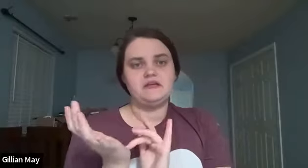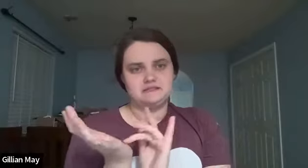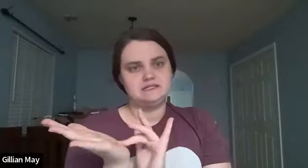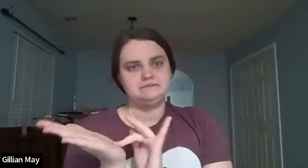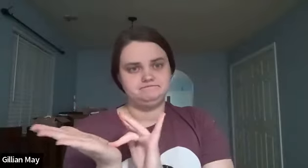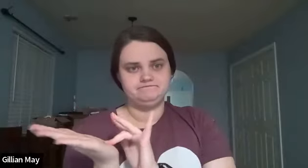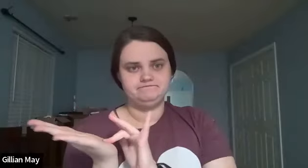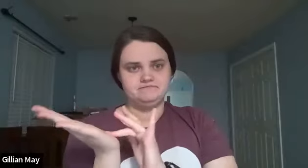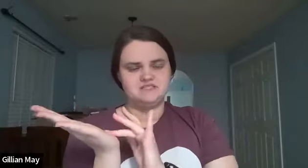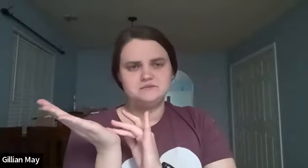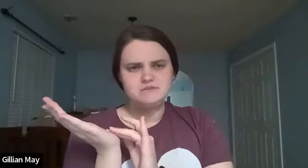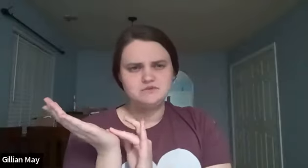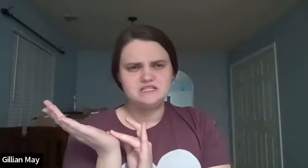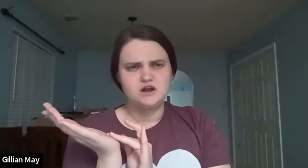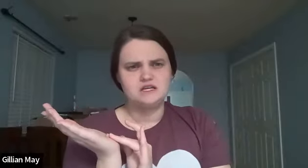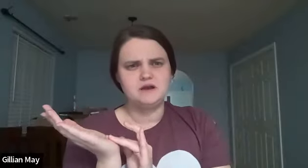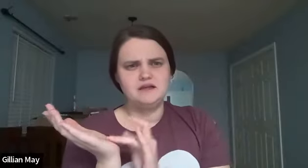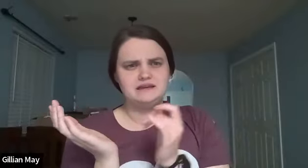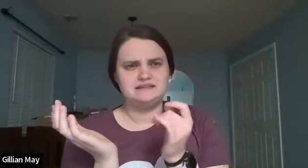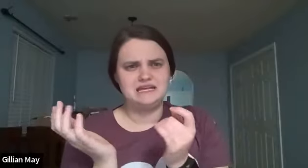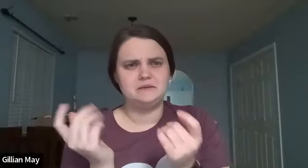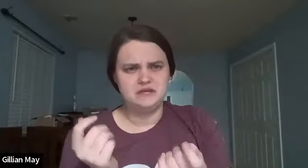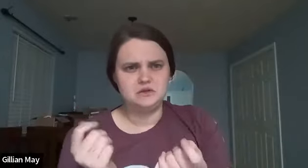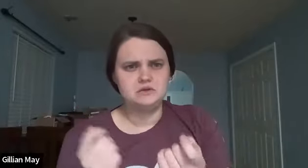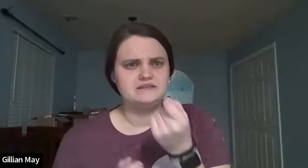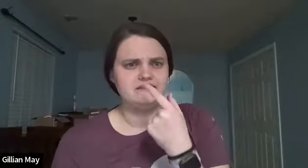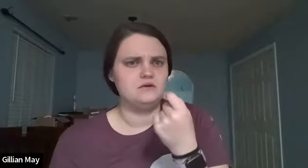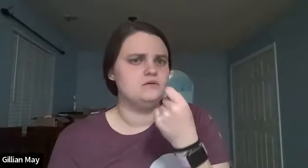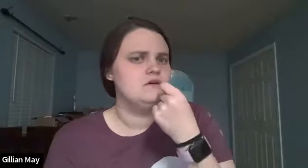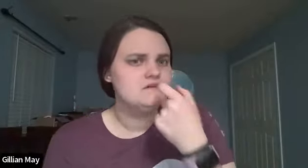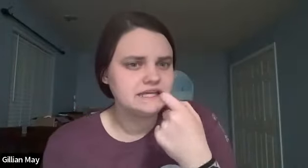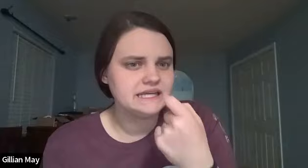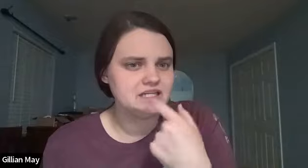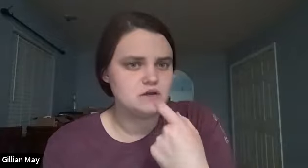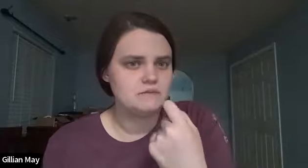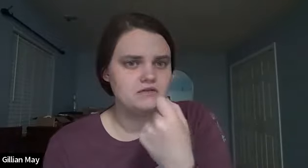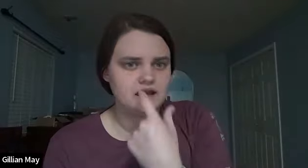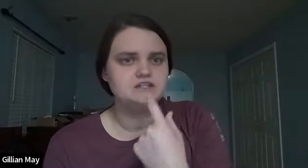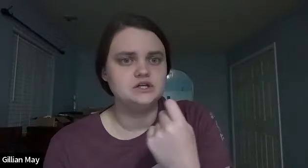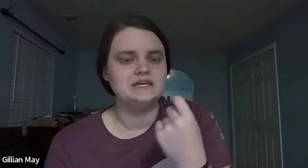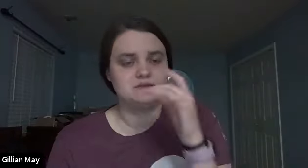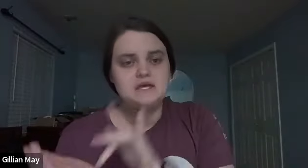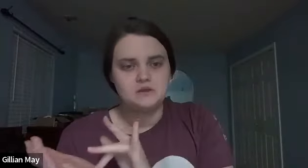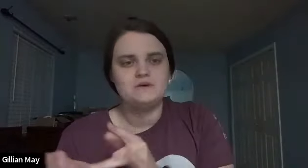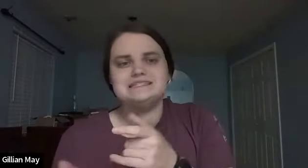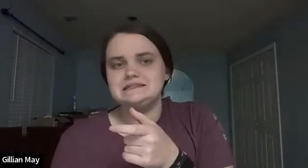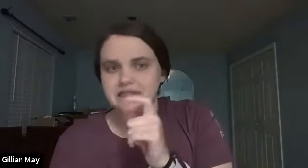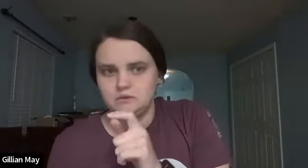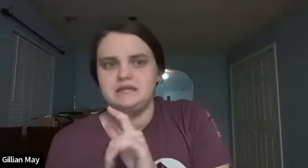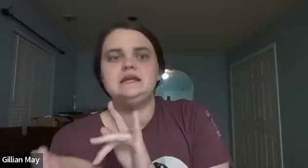that's medicine. Sometimes when it's talking about like taking a pill, it like they'll flick it into their mouth. Like it was a pill. It wasn't liquid.